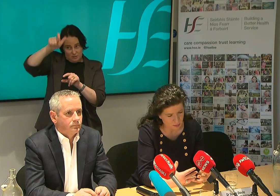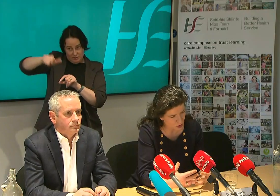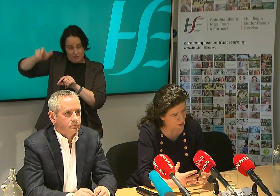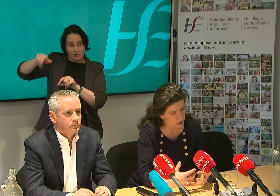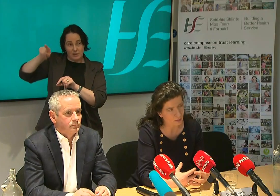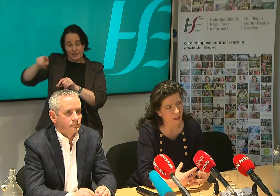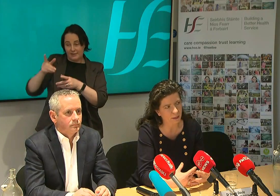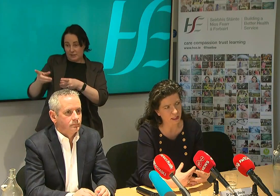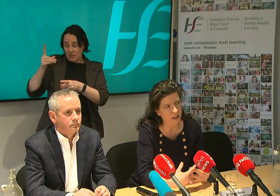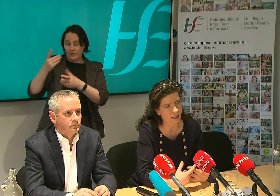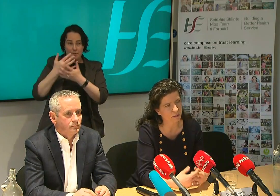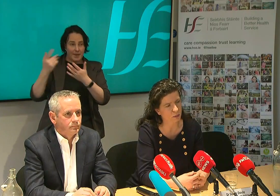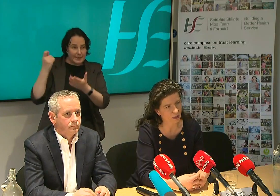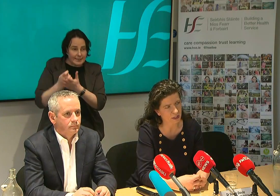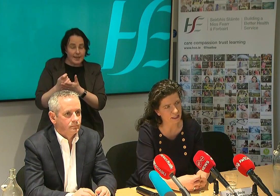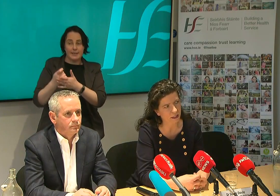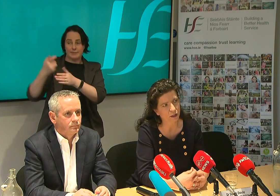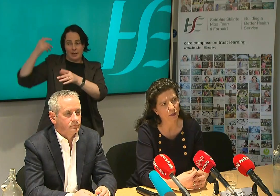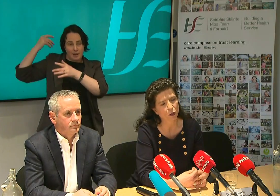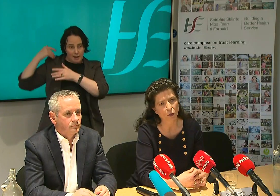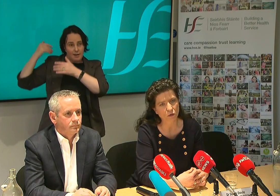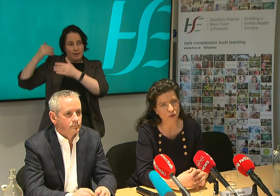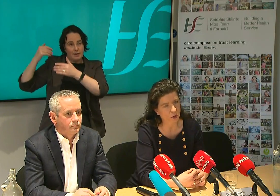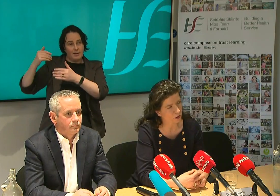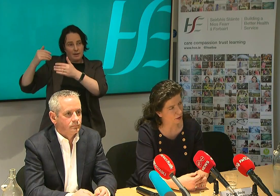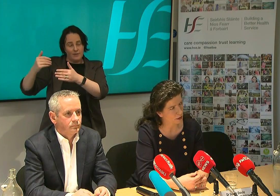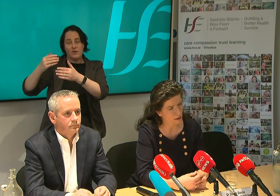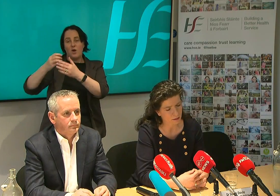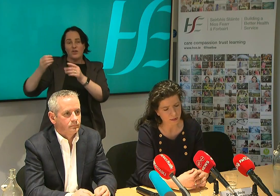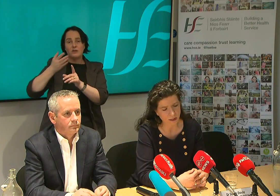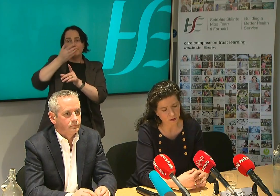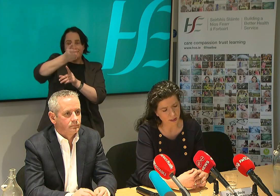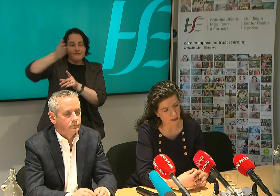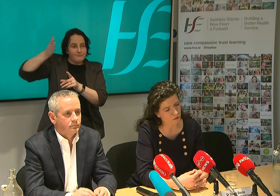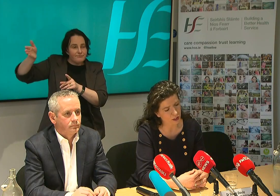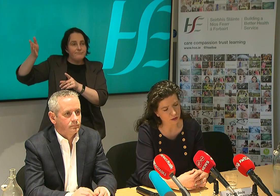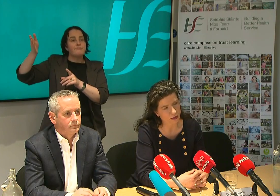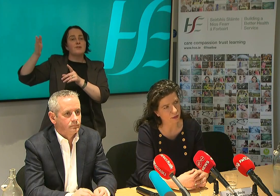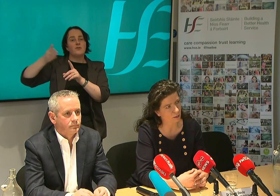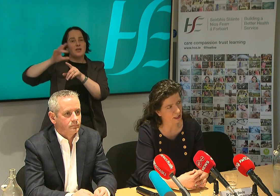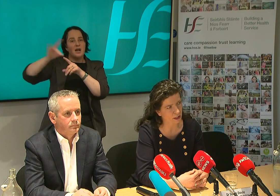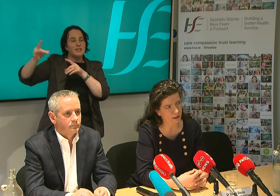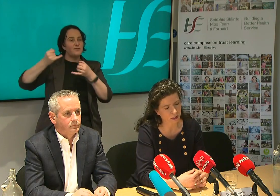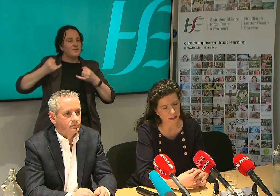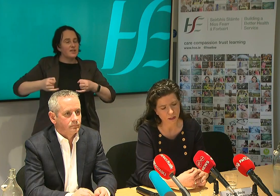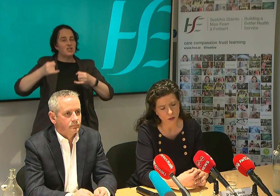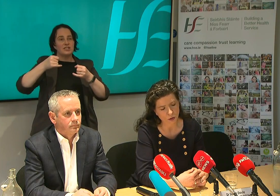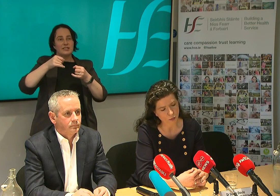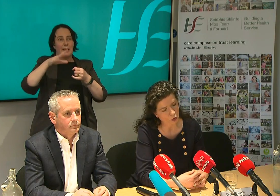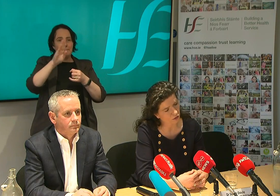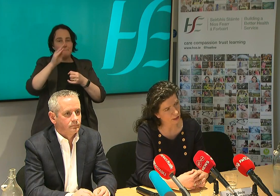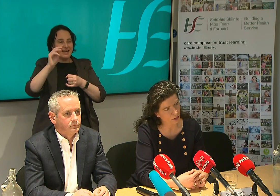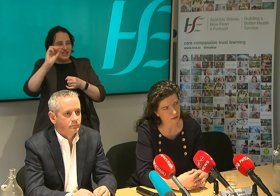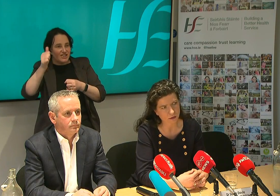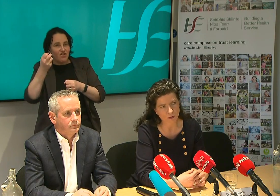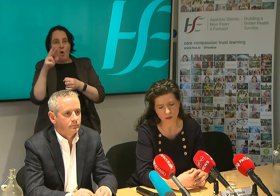done it many, many times previously for other infections, whether bacterial